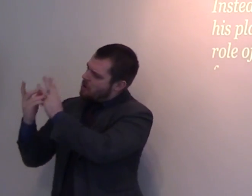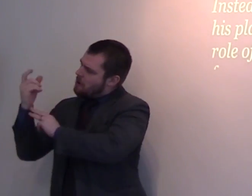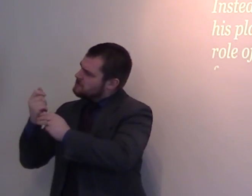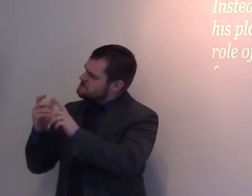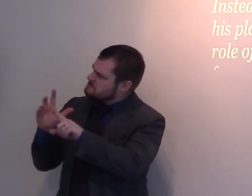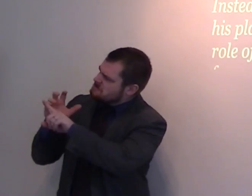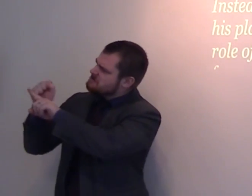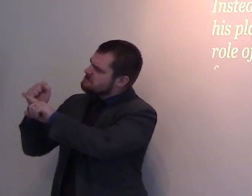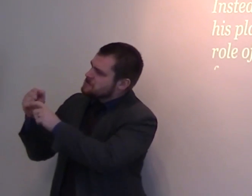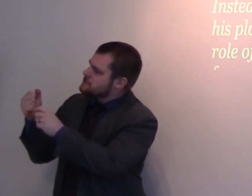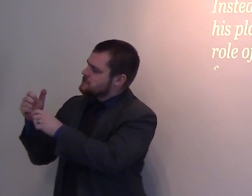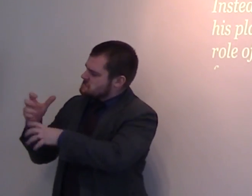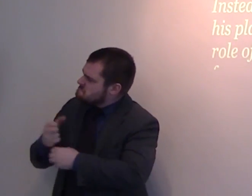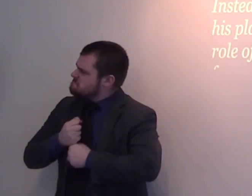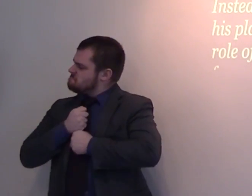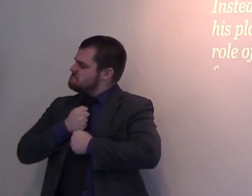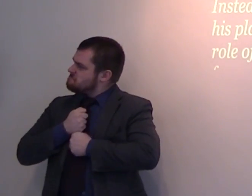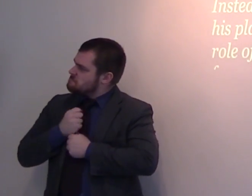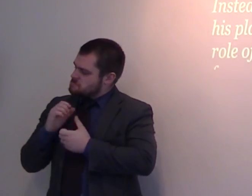was something to use for his own benefit.